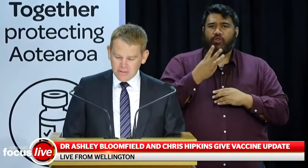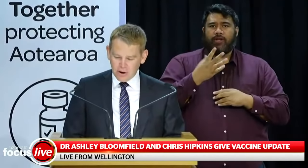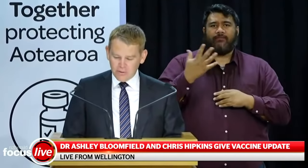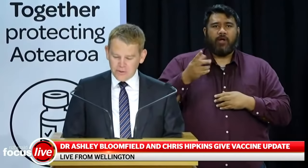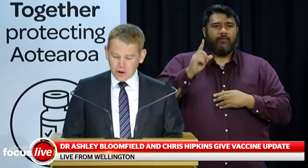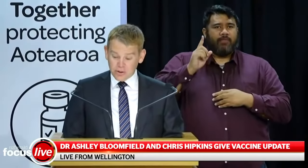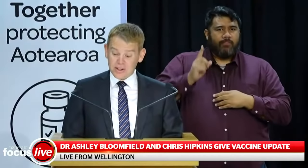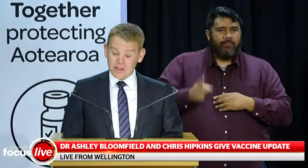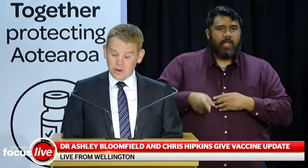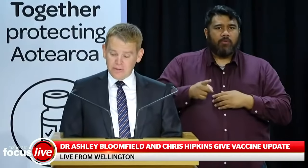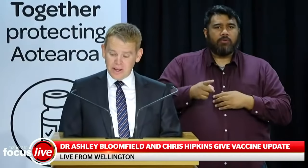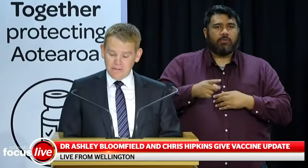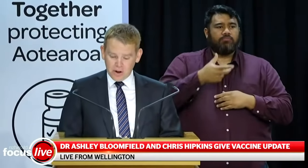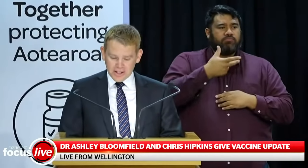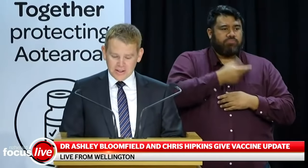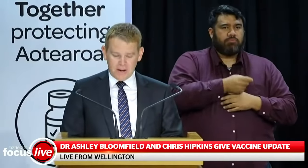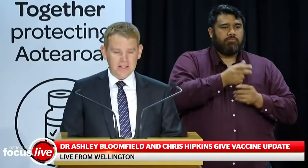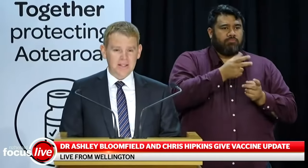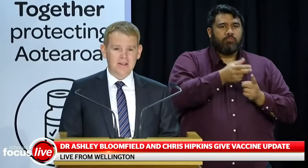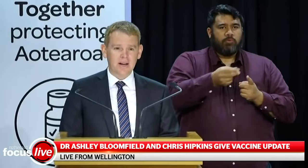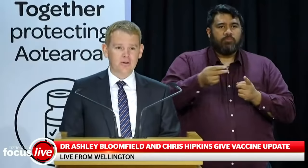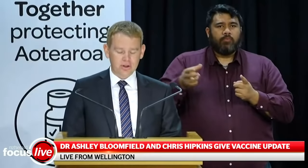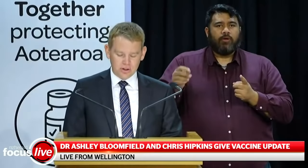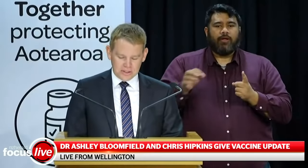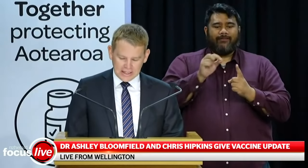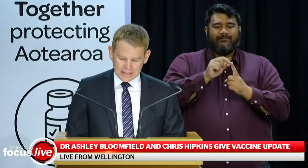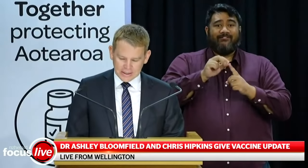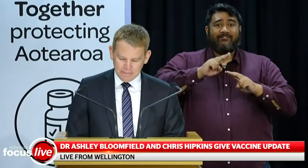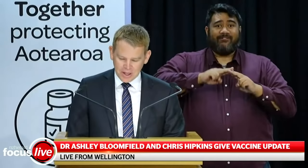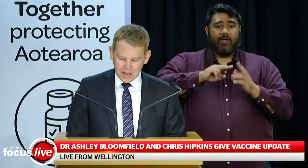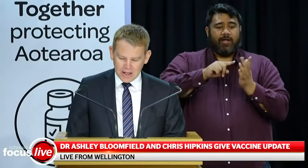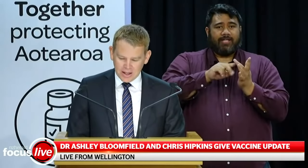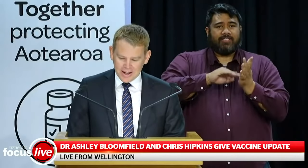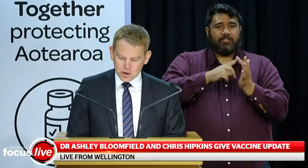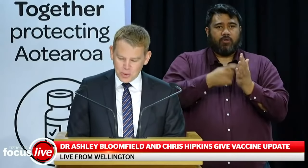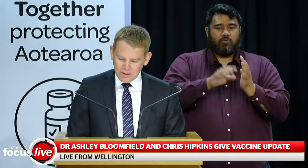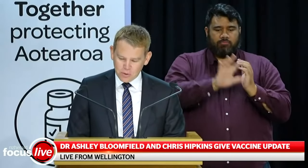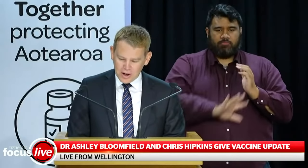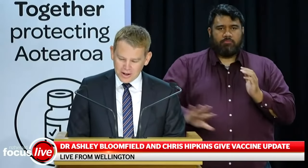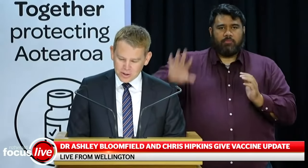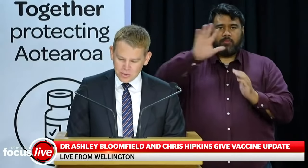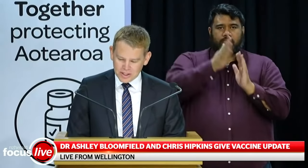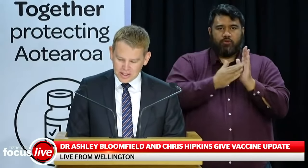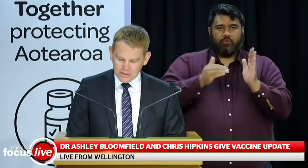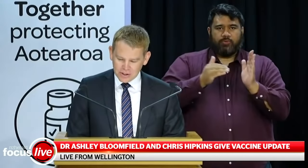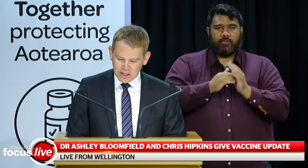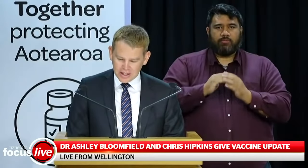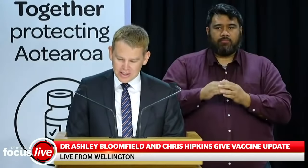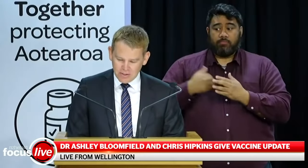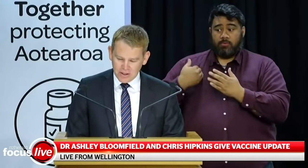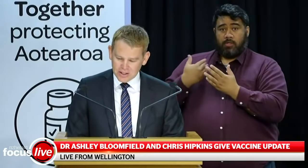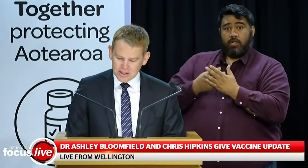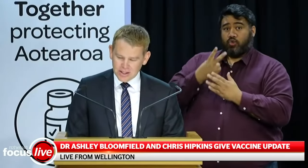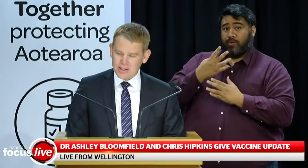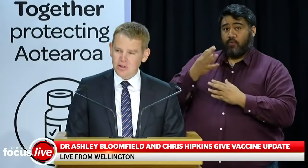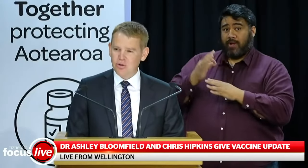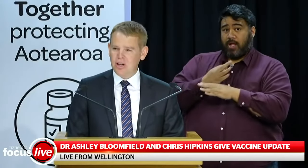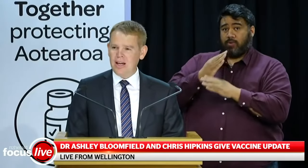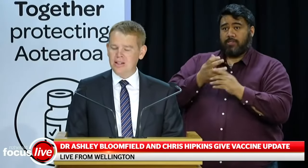135,585 of doses of the Pfizer vaccine across New Zealand. In the last 24 hours, we delivered